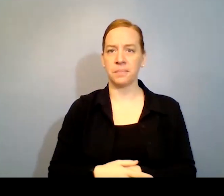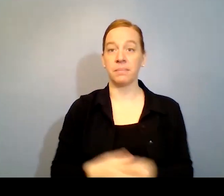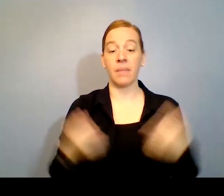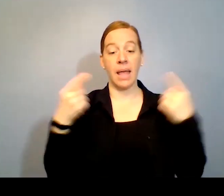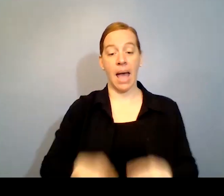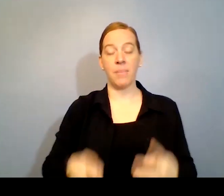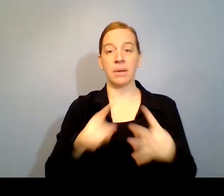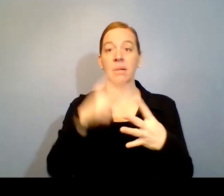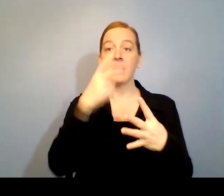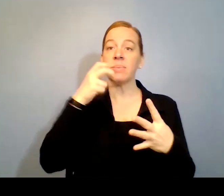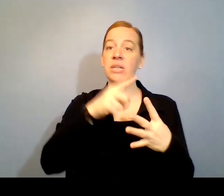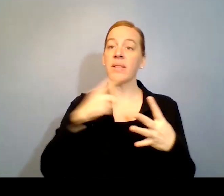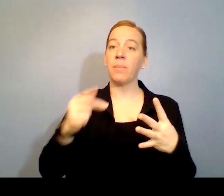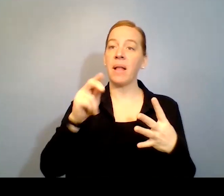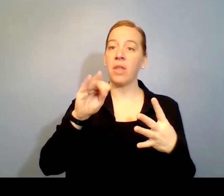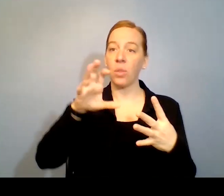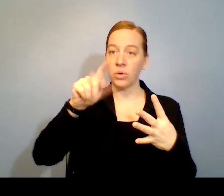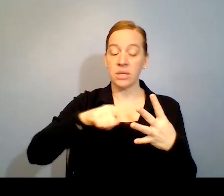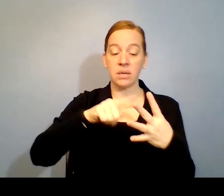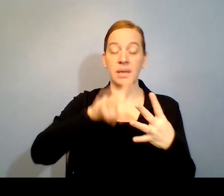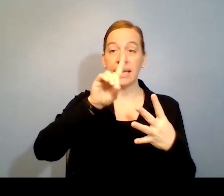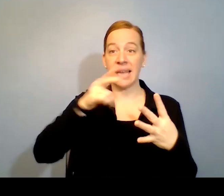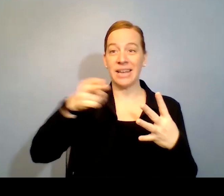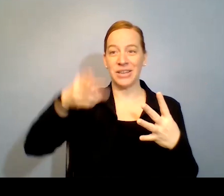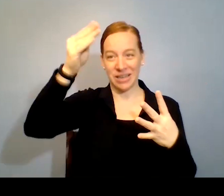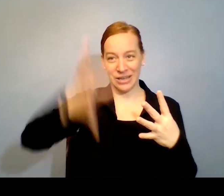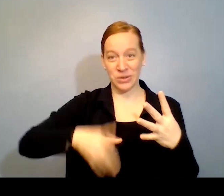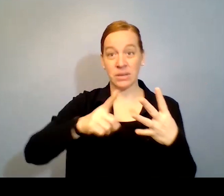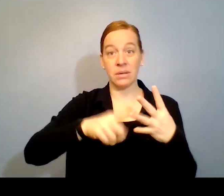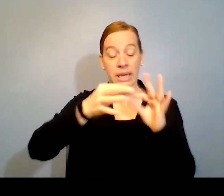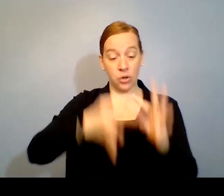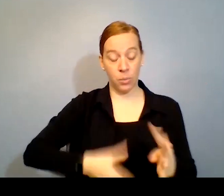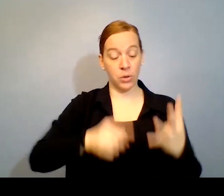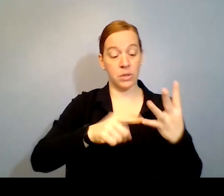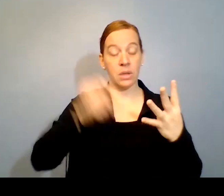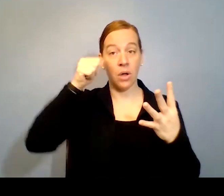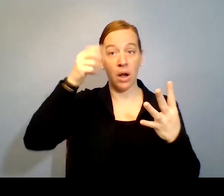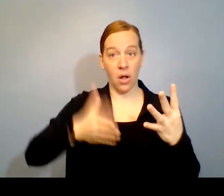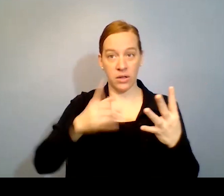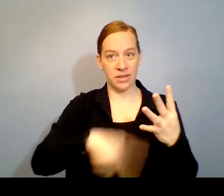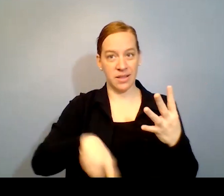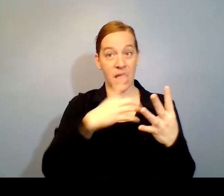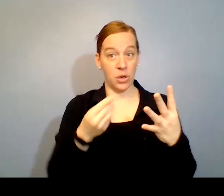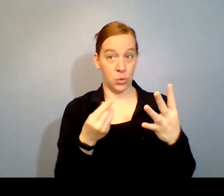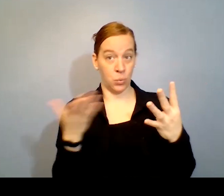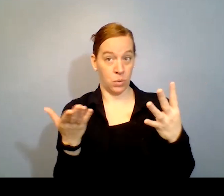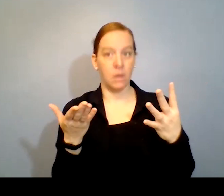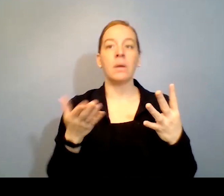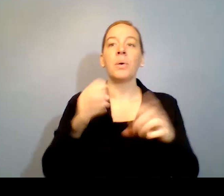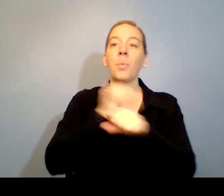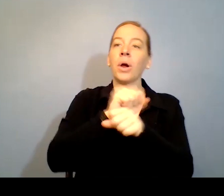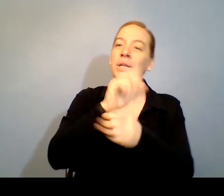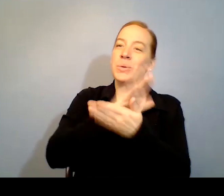And whereas speech-language pathologists, teachers for the deaf and hard of hearing, interpreters and audiologists work in our